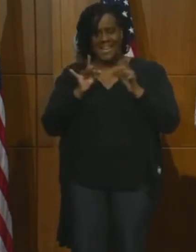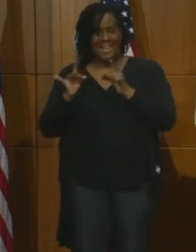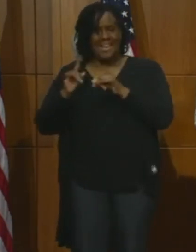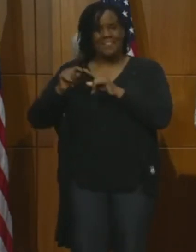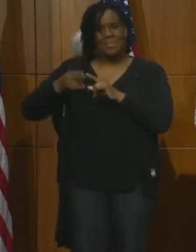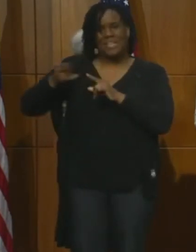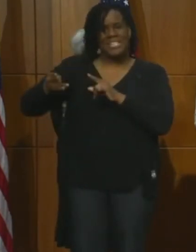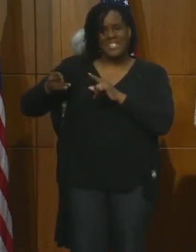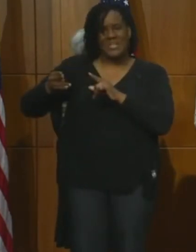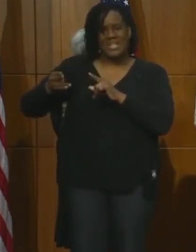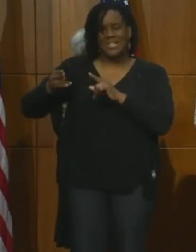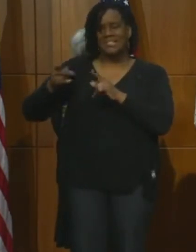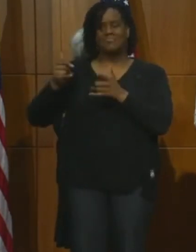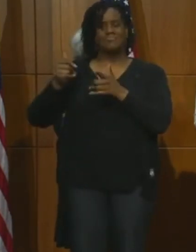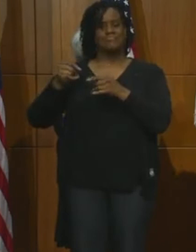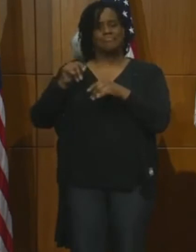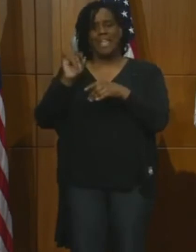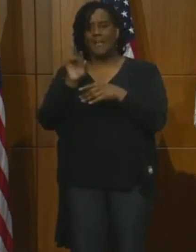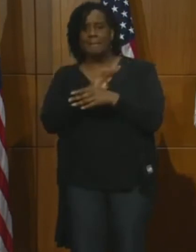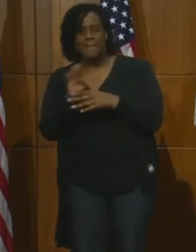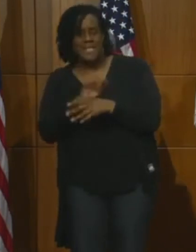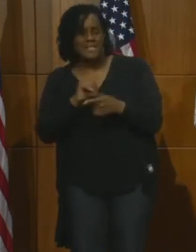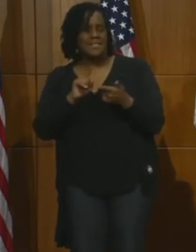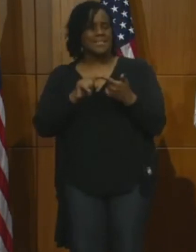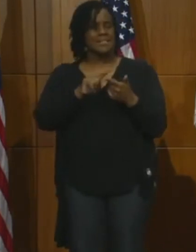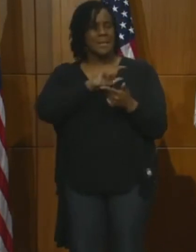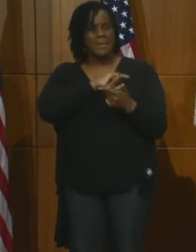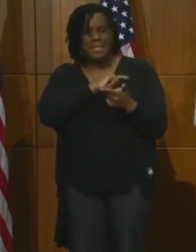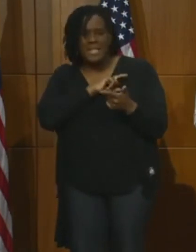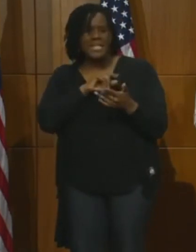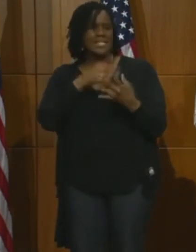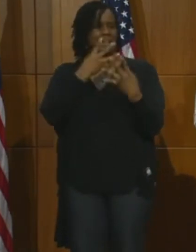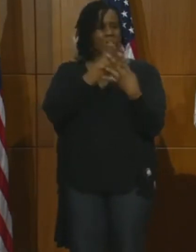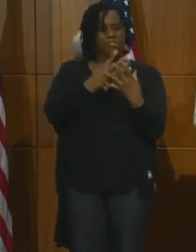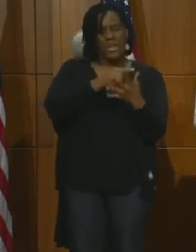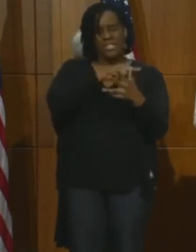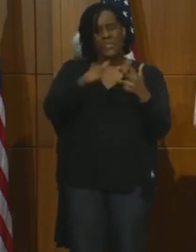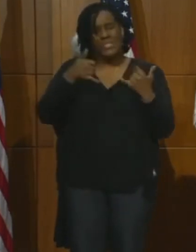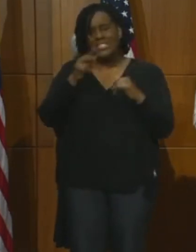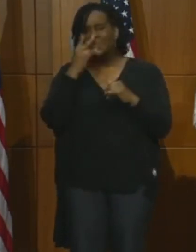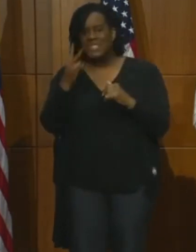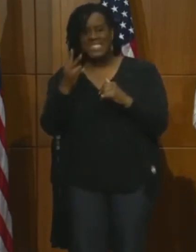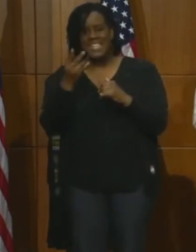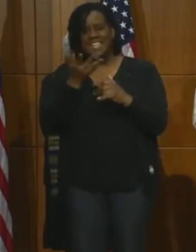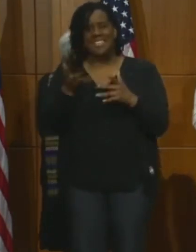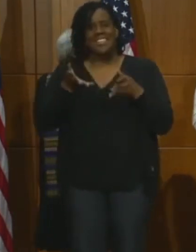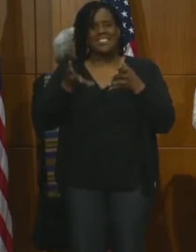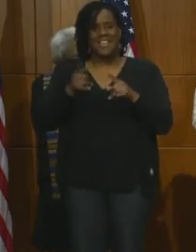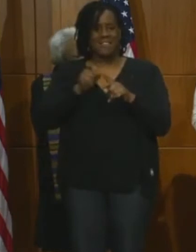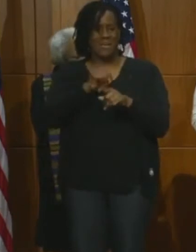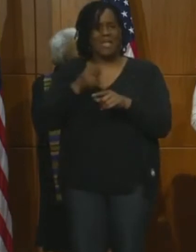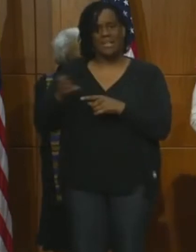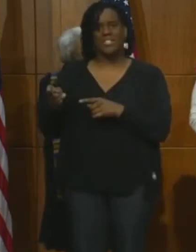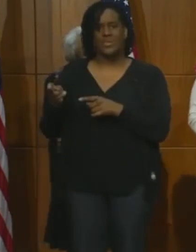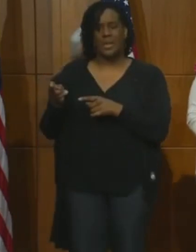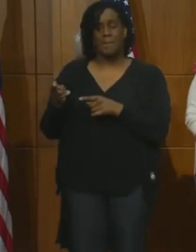including criminal justice system, police contact to incarceration, and in our courts. There can be